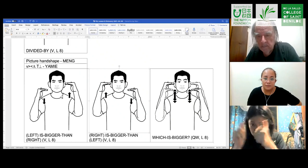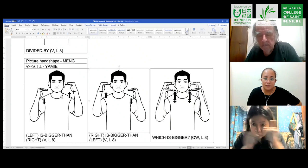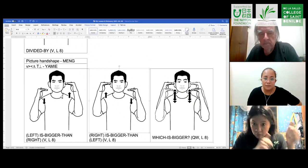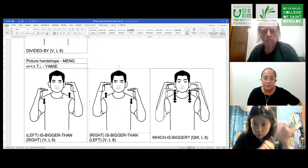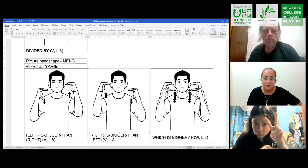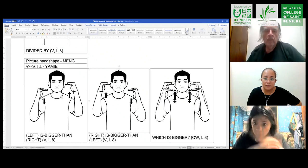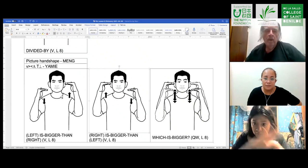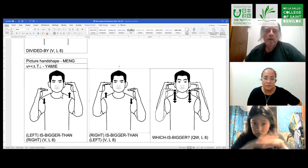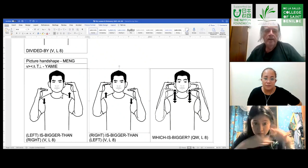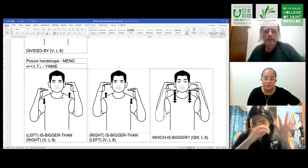Yummy.